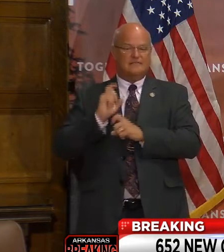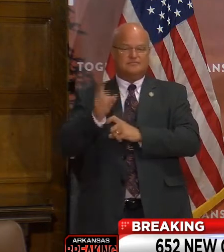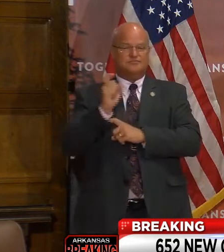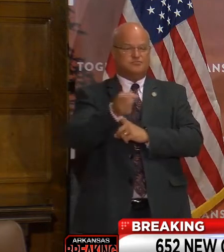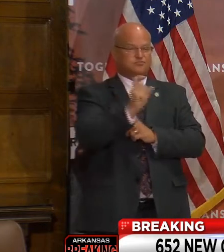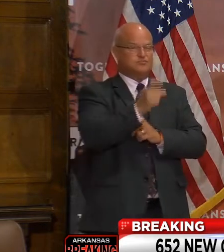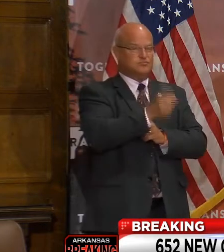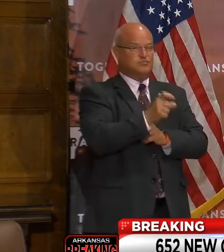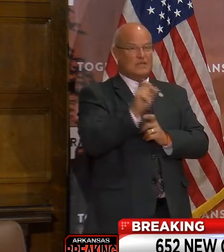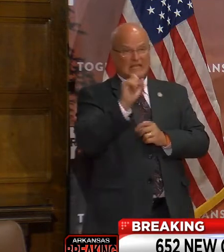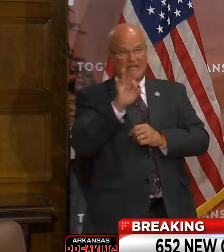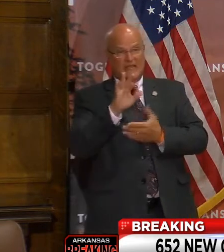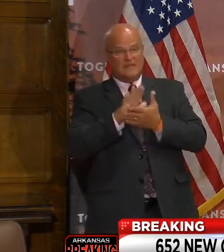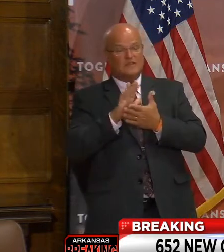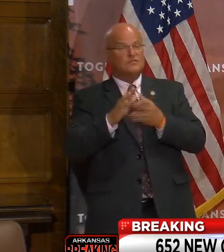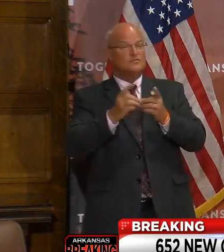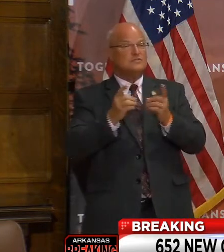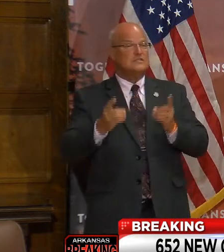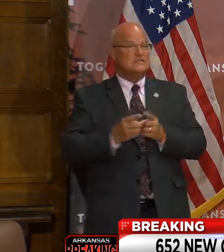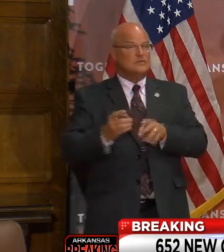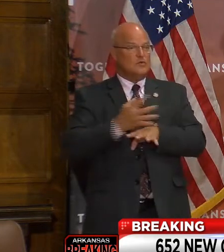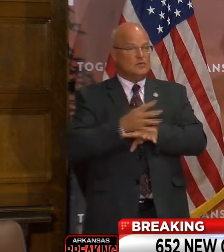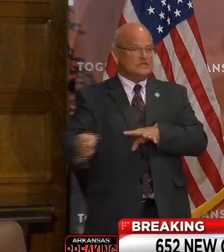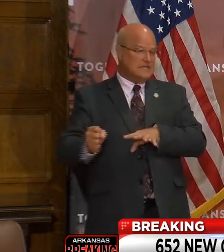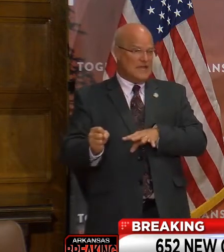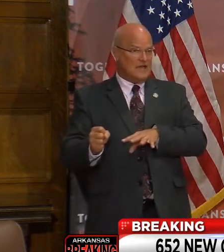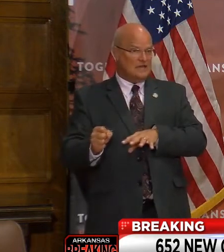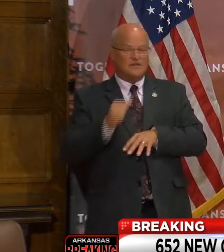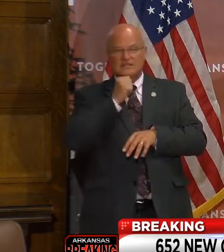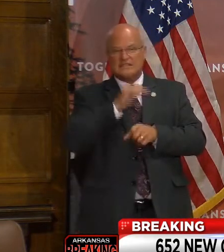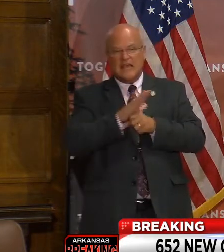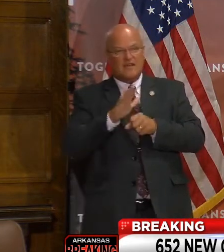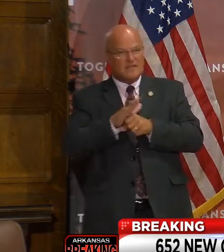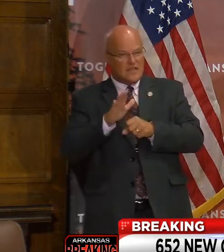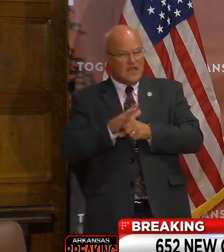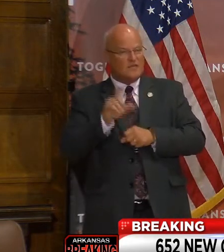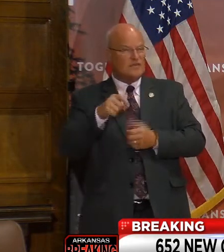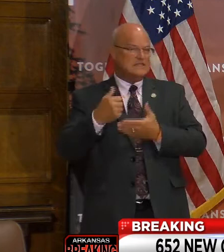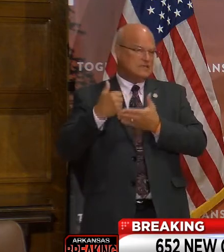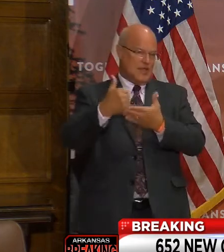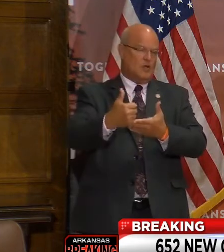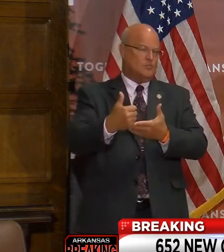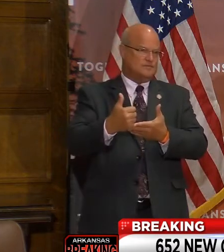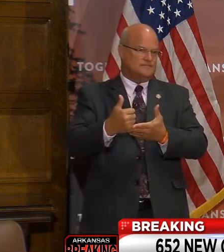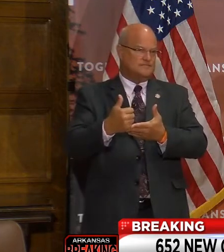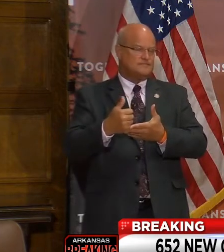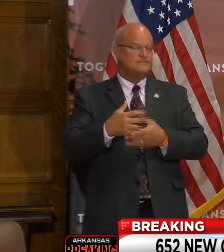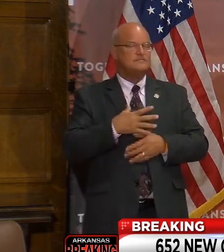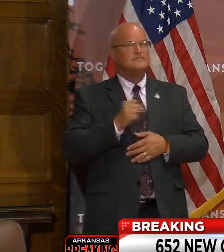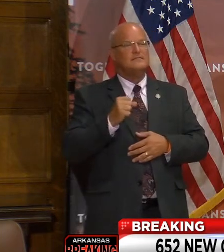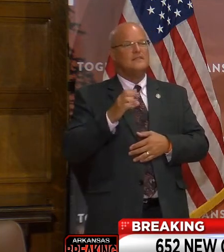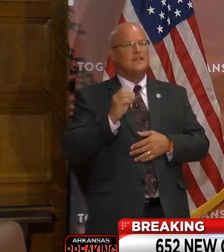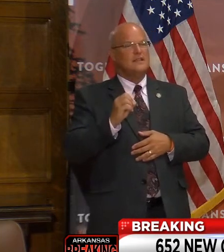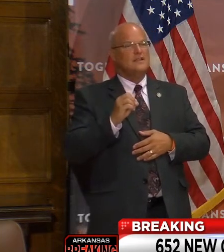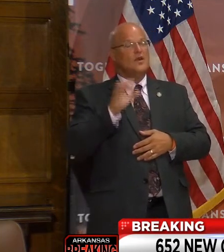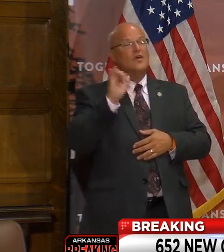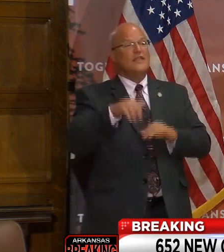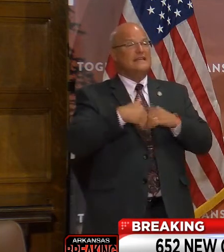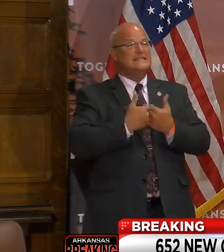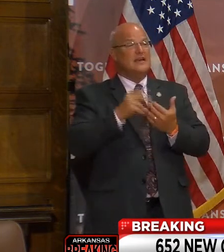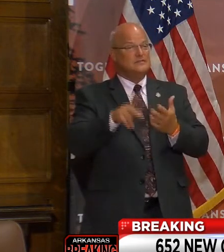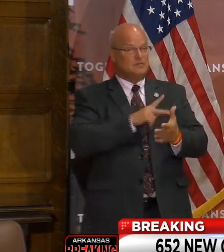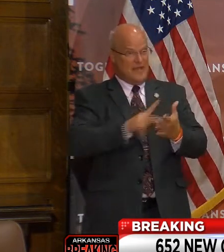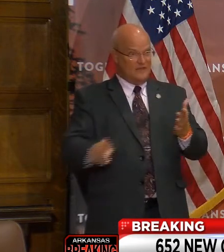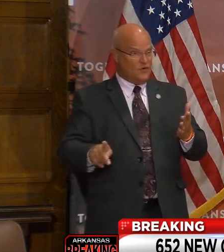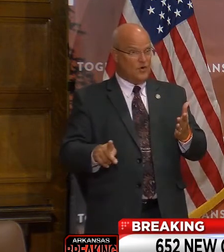distribute in case the school didn't order enough time or they need some assistance there. And so that's how it's paid